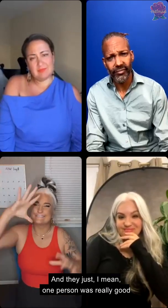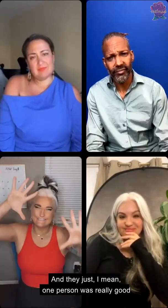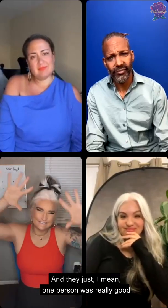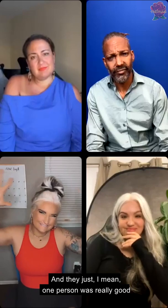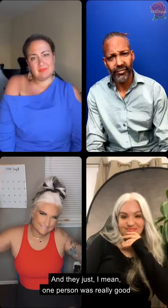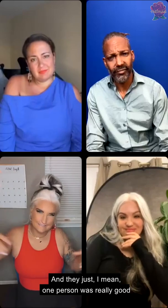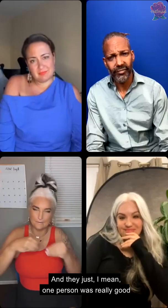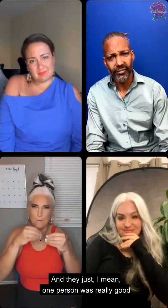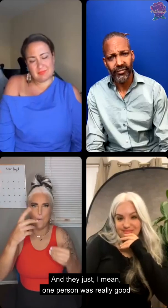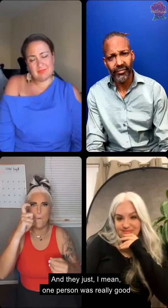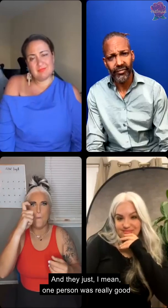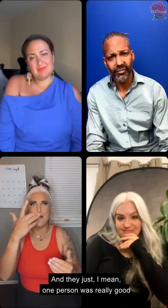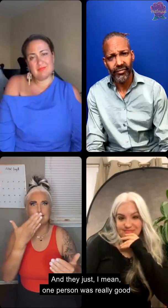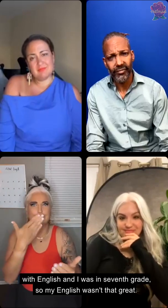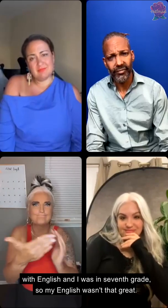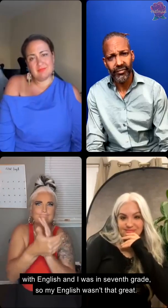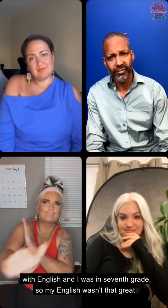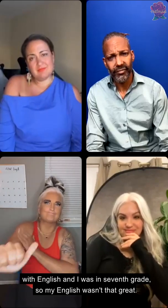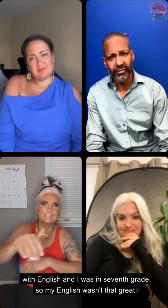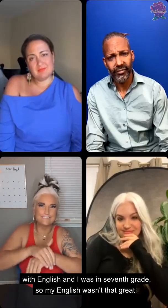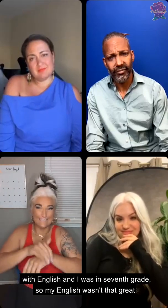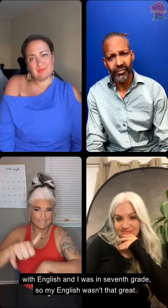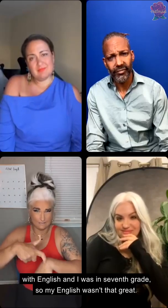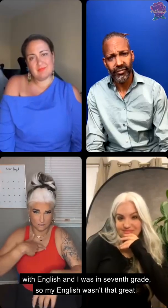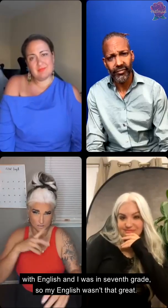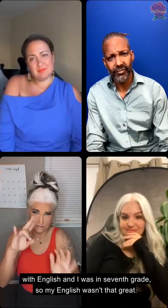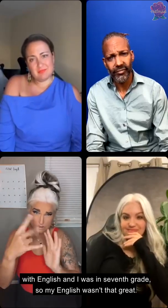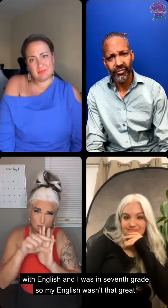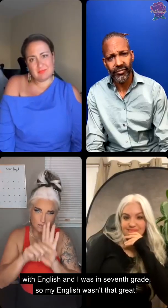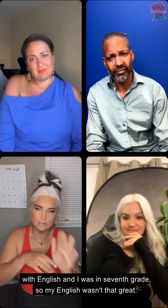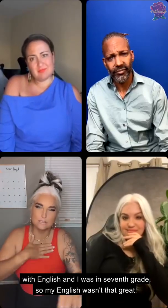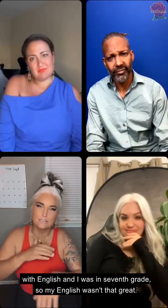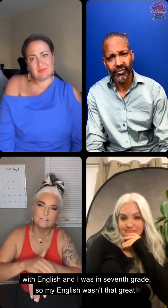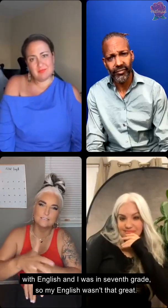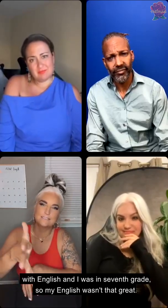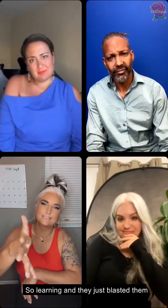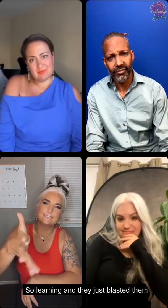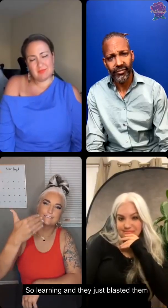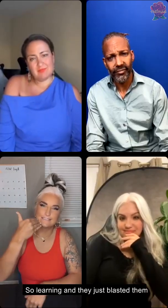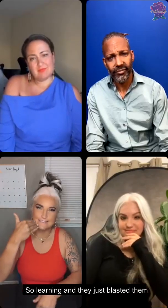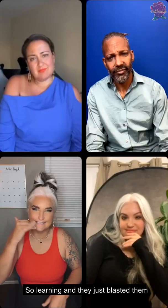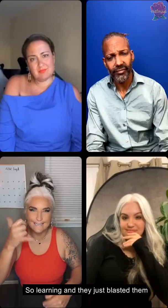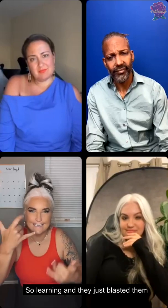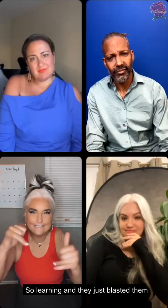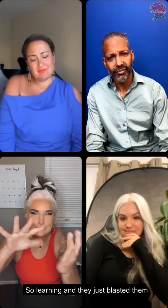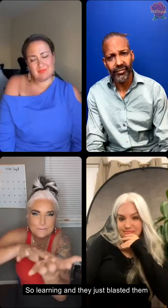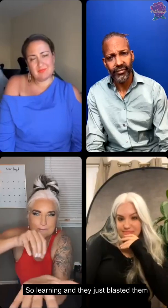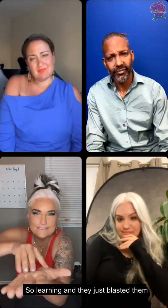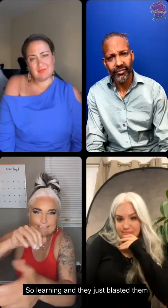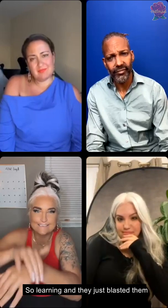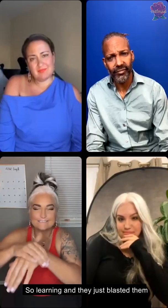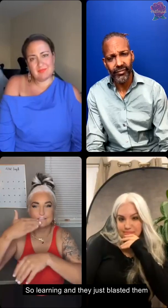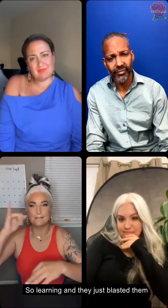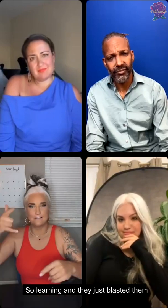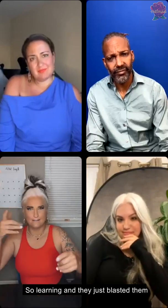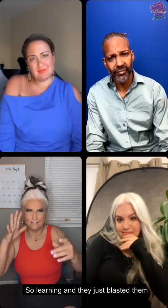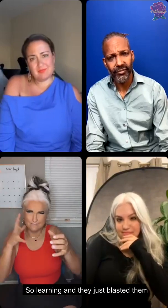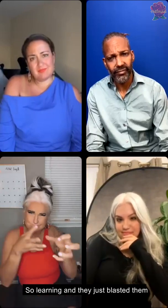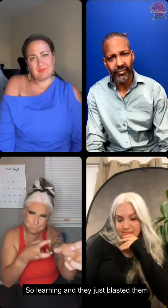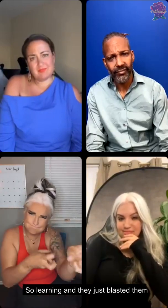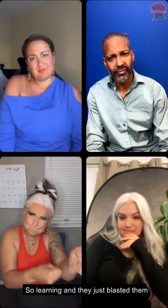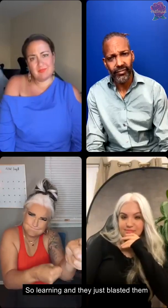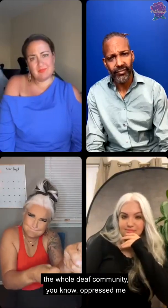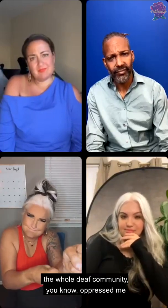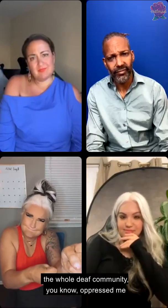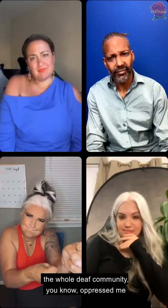just, I mean, there was one person that was really good with English. And I was in seventh grade, so my English wasn't that great. I was still learning, and they